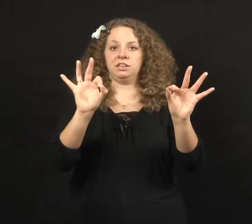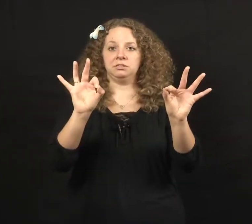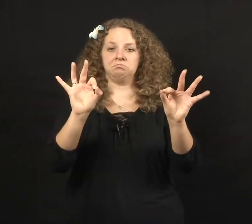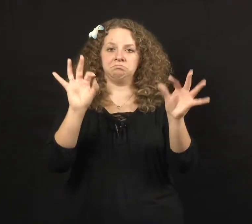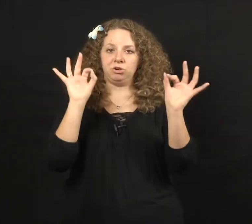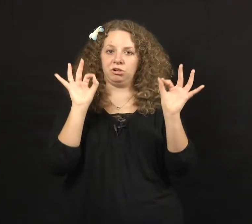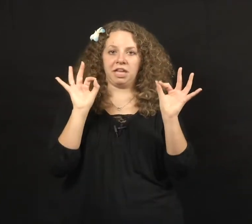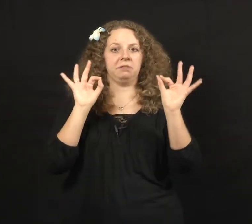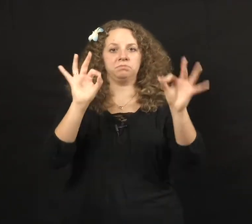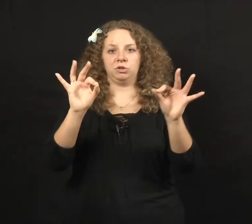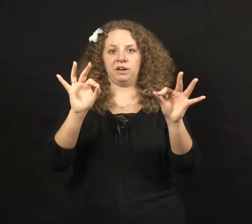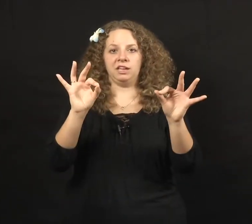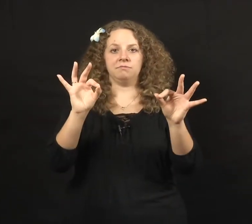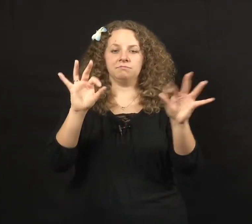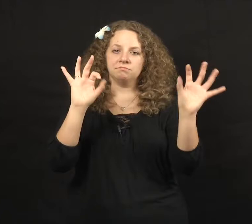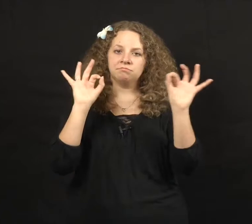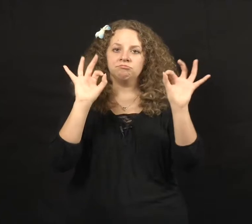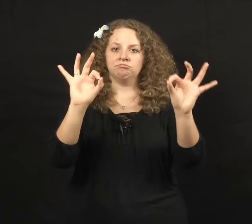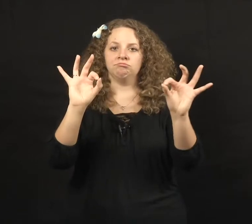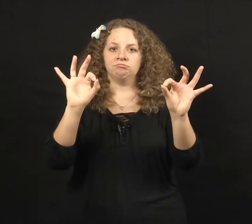Perfect, or like great.